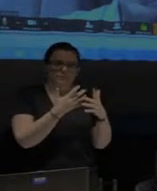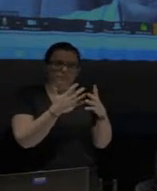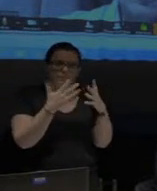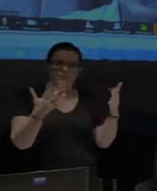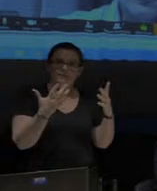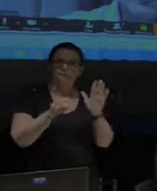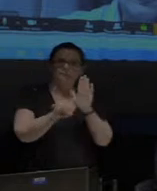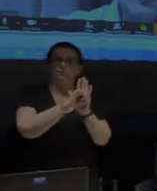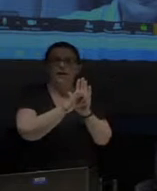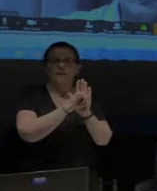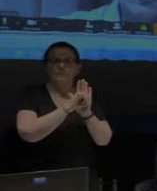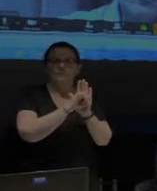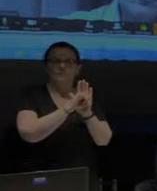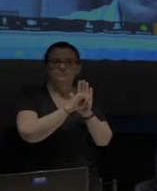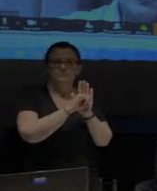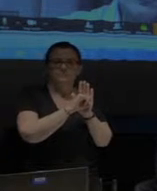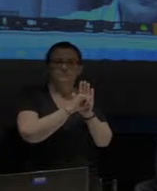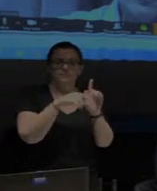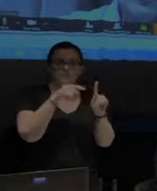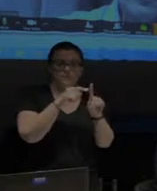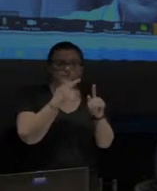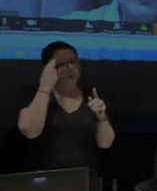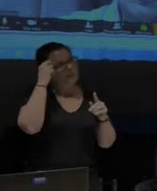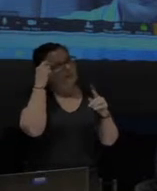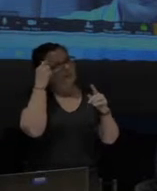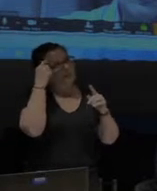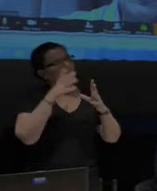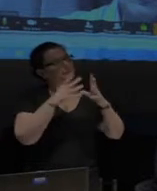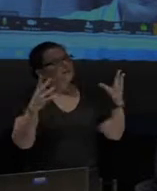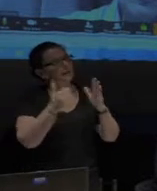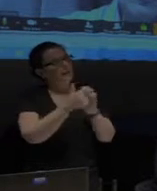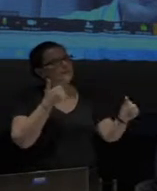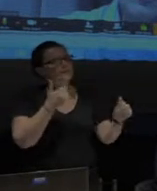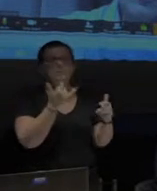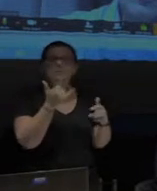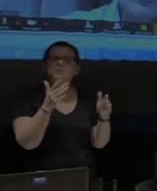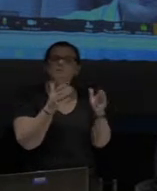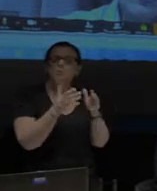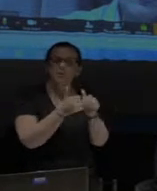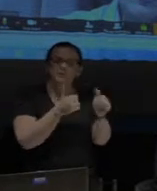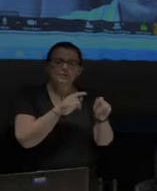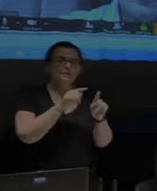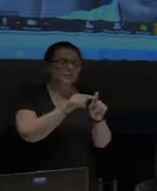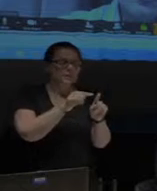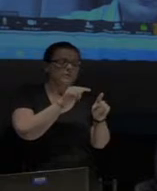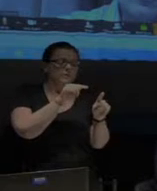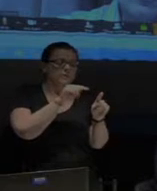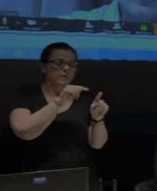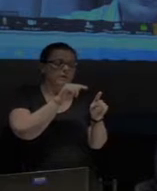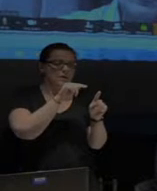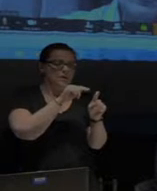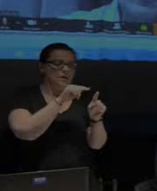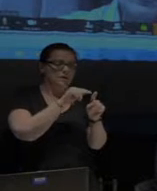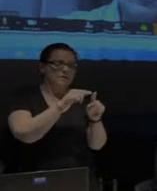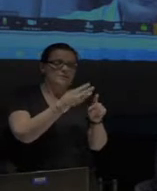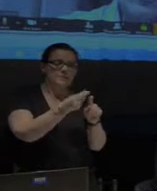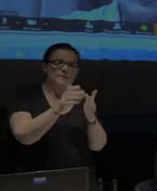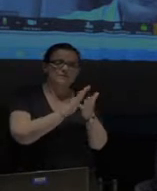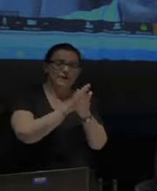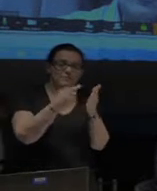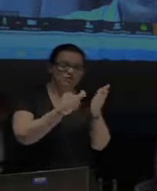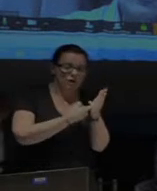large brands, and we think about them as being very big, have had policies and HR departments and functions, and over years I've probably had people